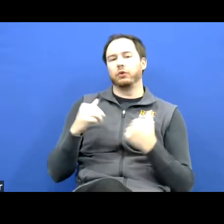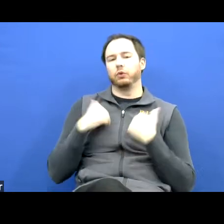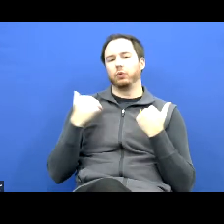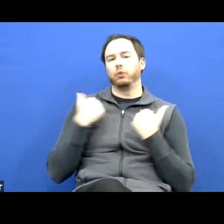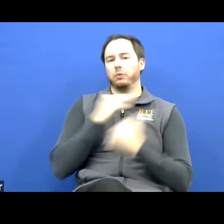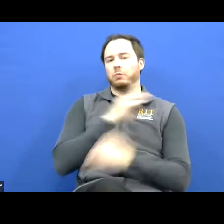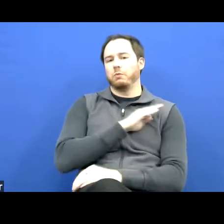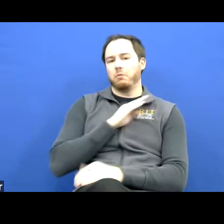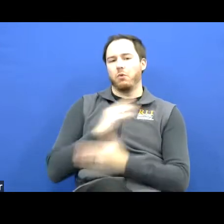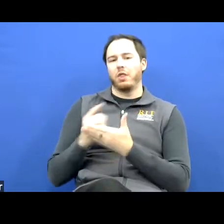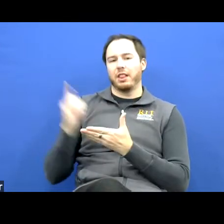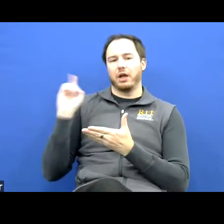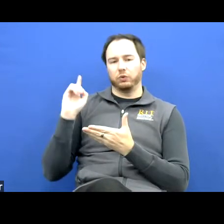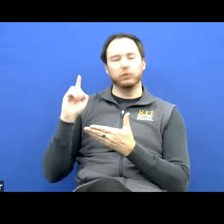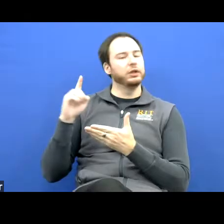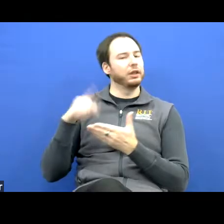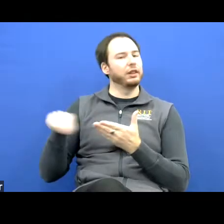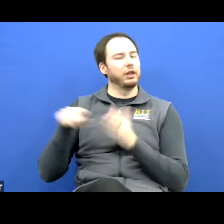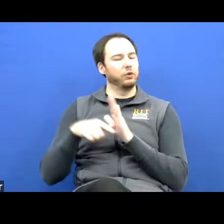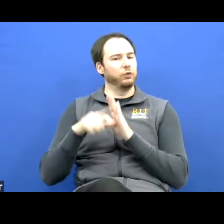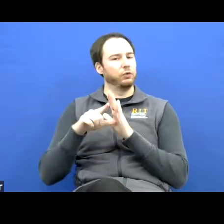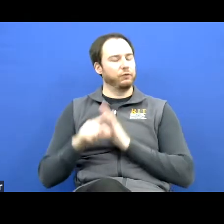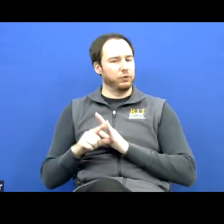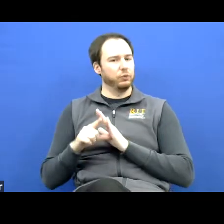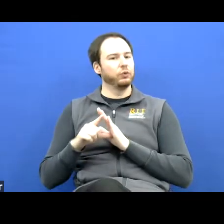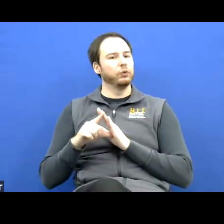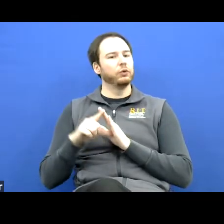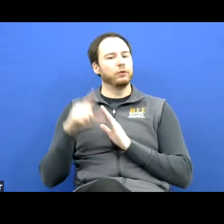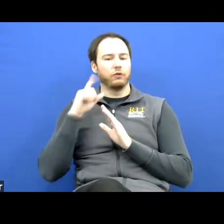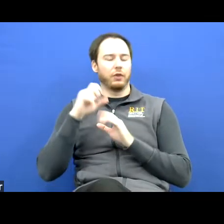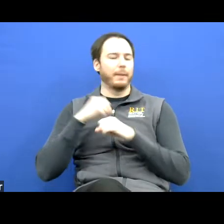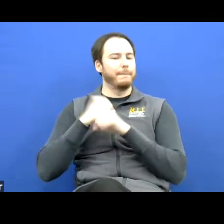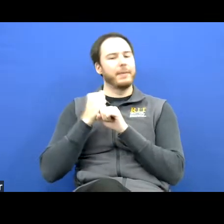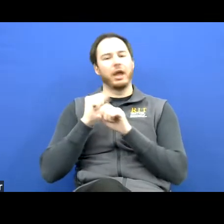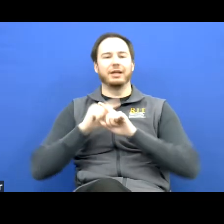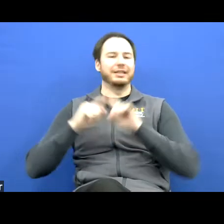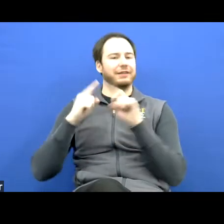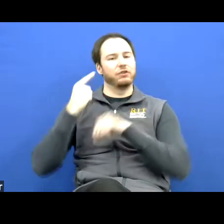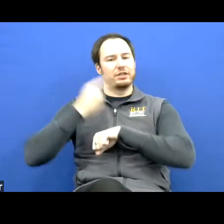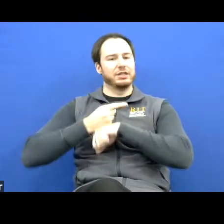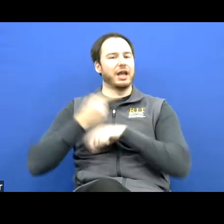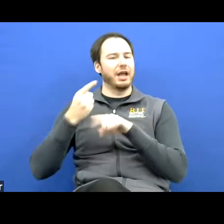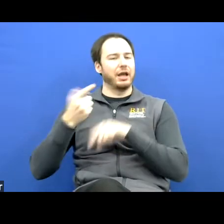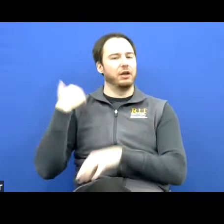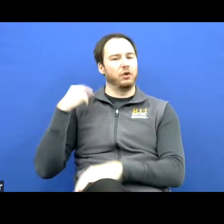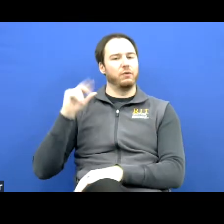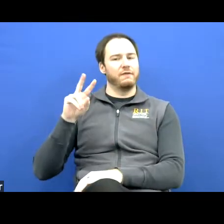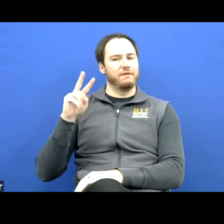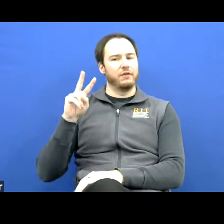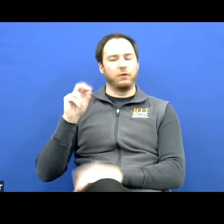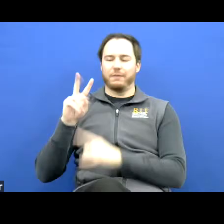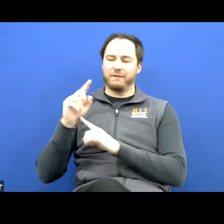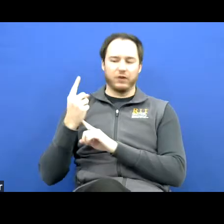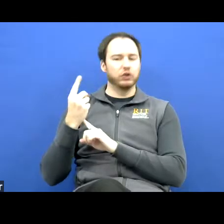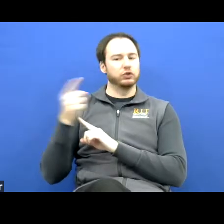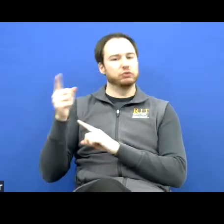and they did a review of the work that was done on Make a Difference Day on November 1st. It's an incredibly